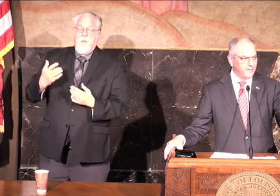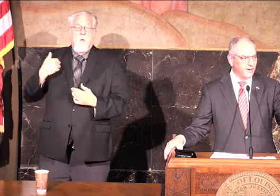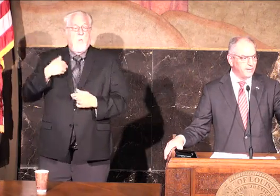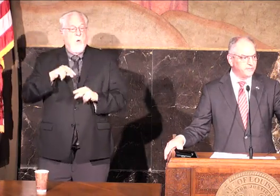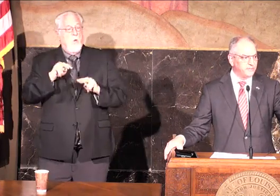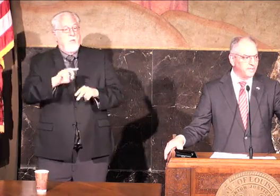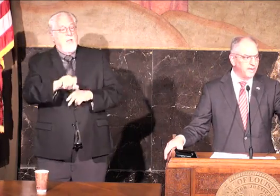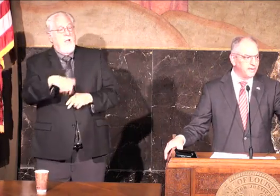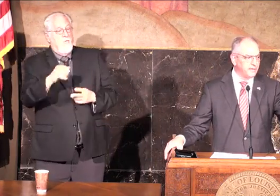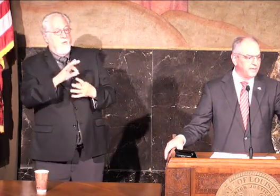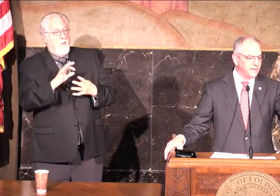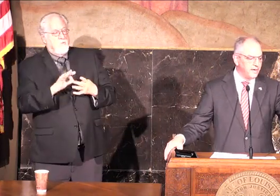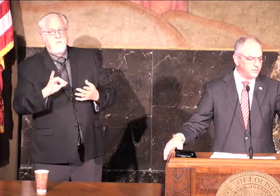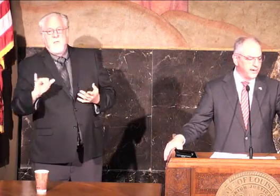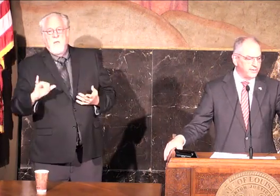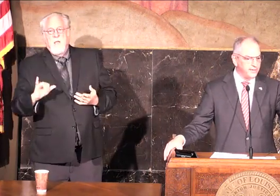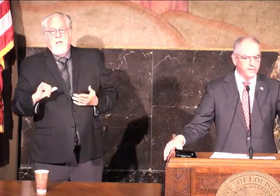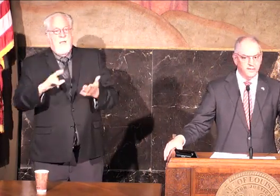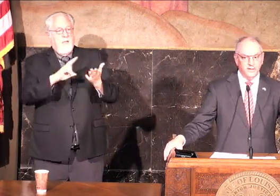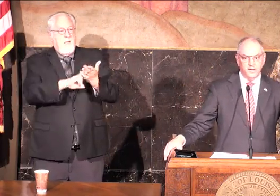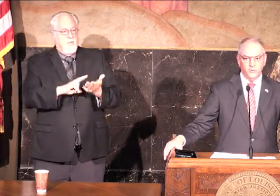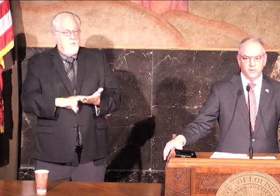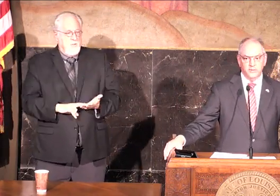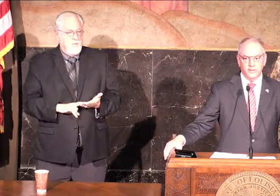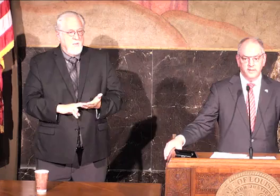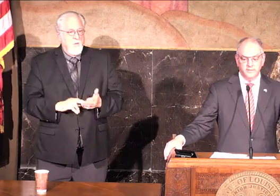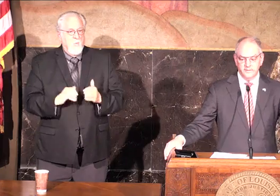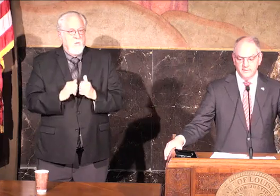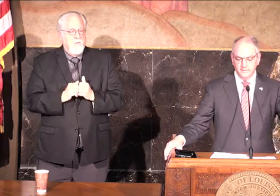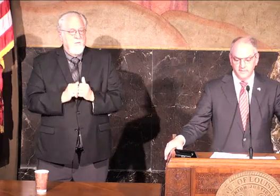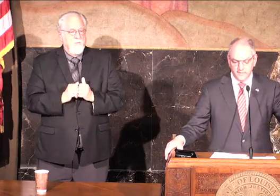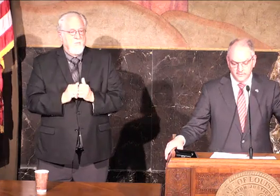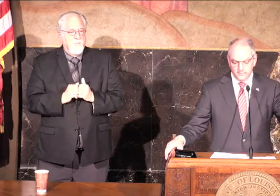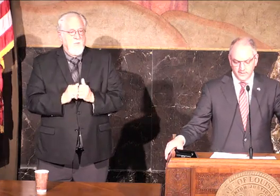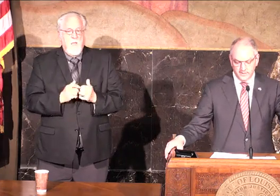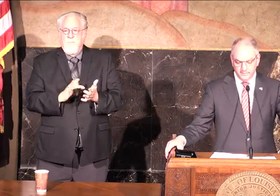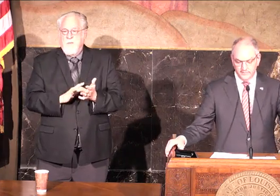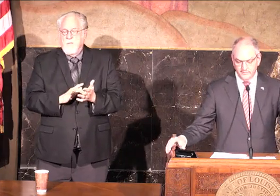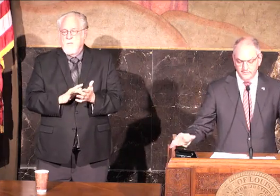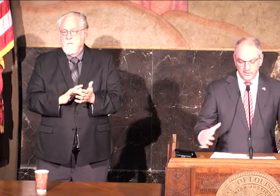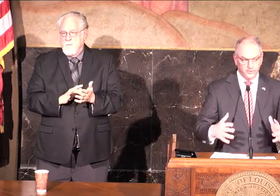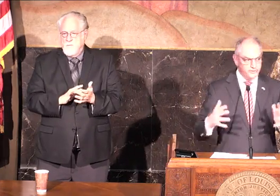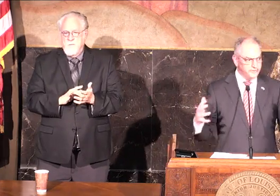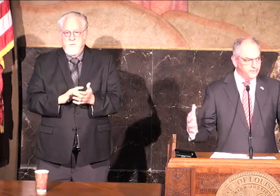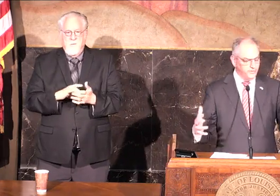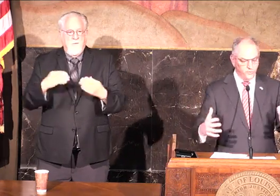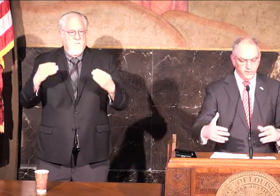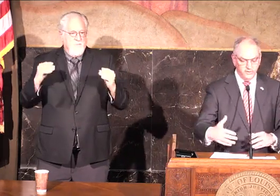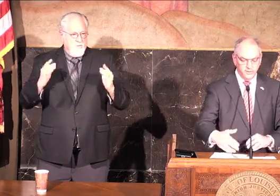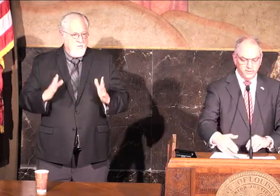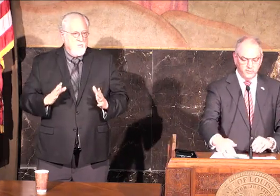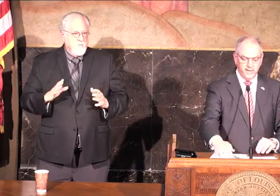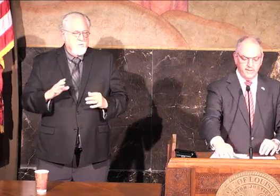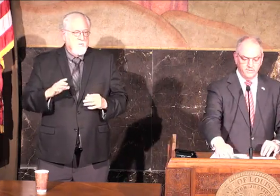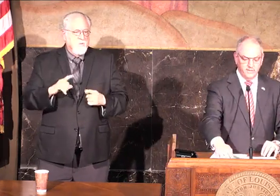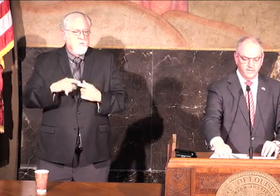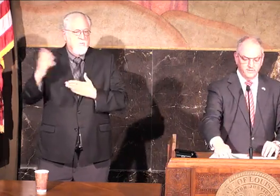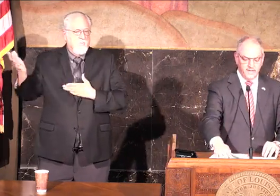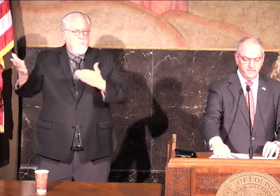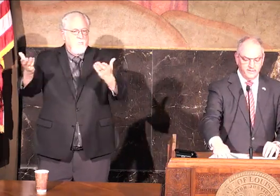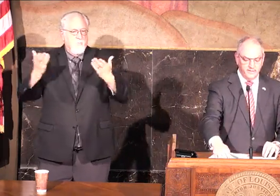at other options like contracting with medical vendors, if you will, to bring